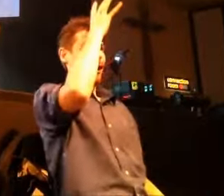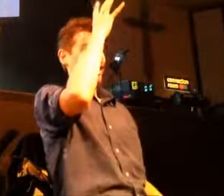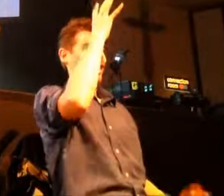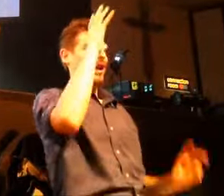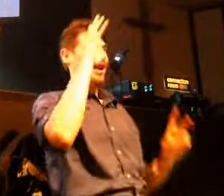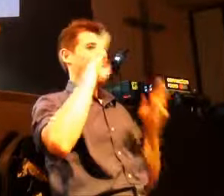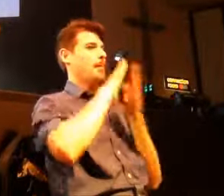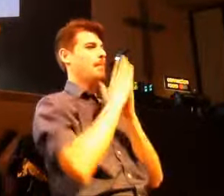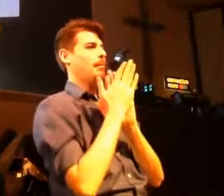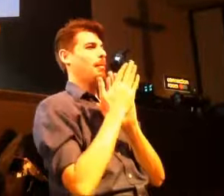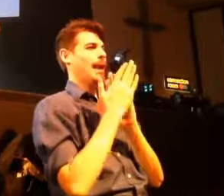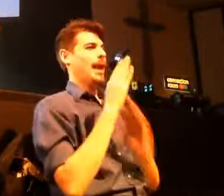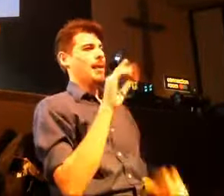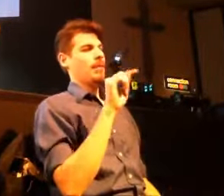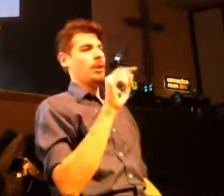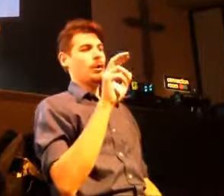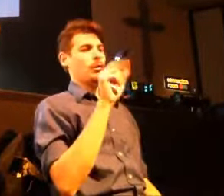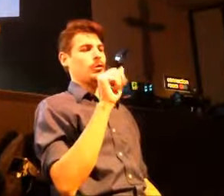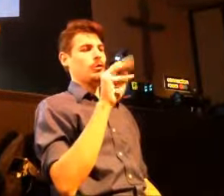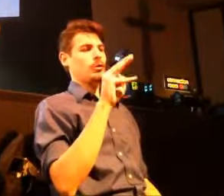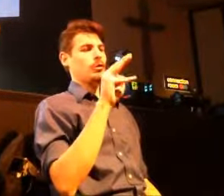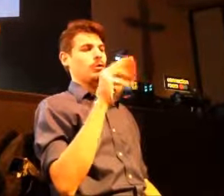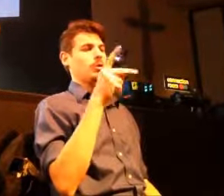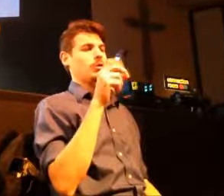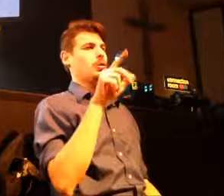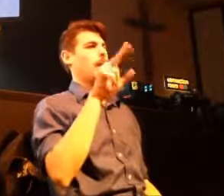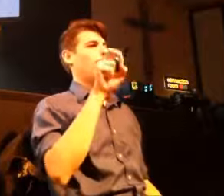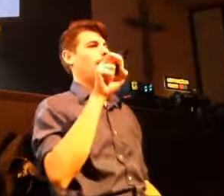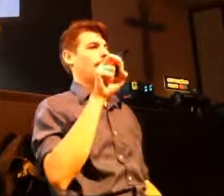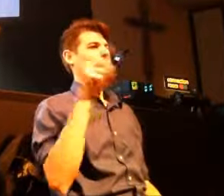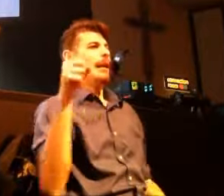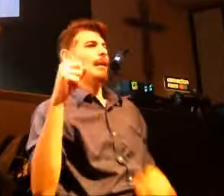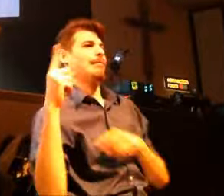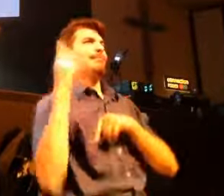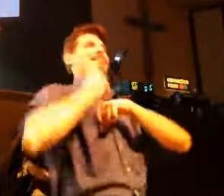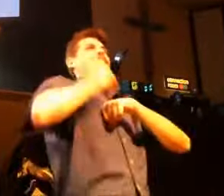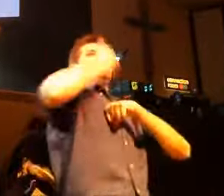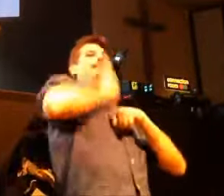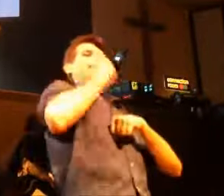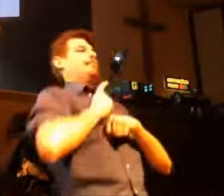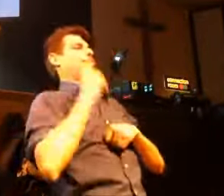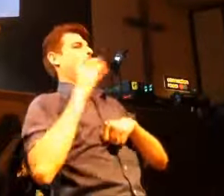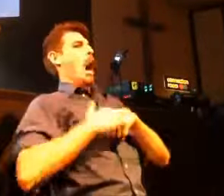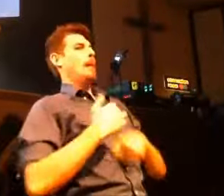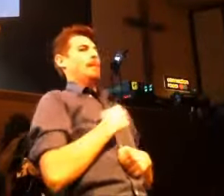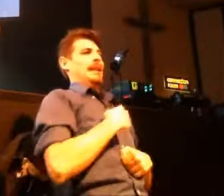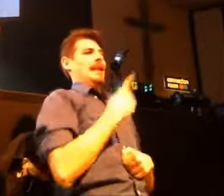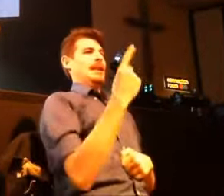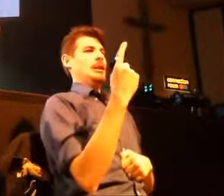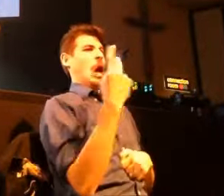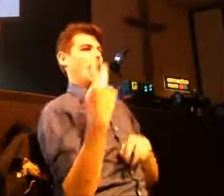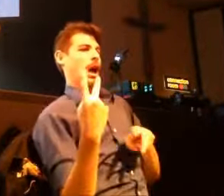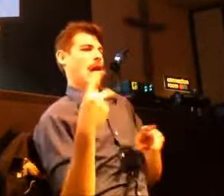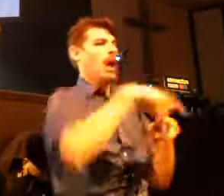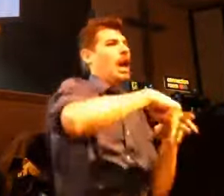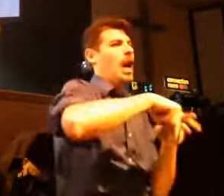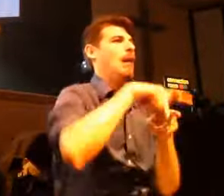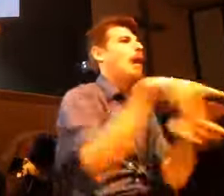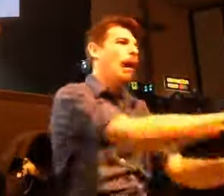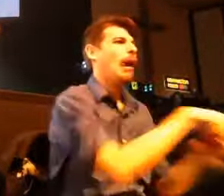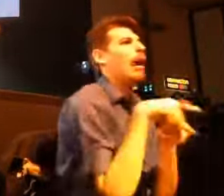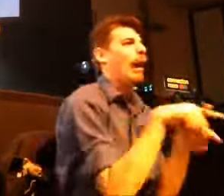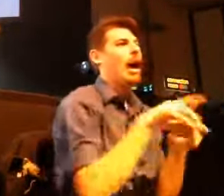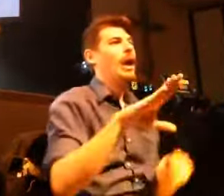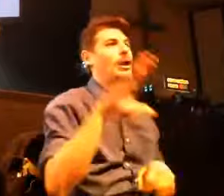told, we don't ride the dogs like small horses. They may love you, but they don't want to carry you around. And things like your little brother isn't supposed to bend that